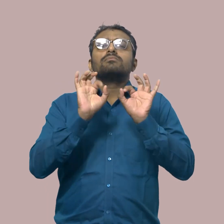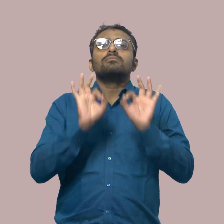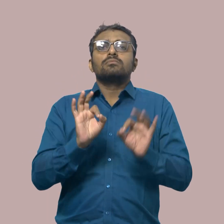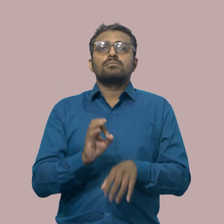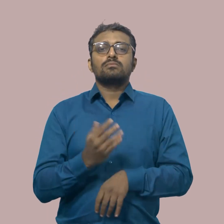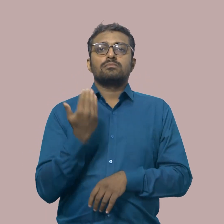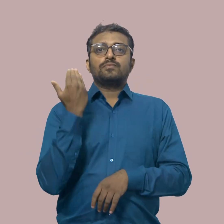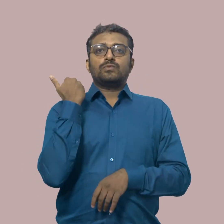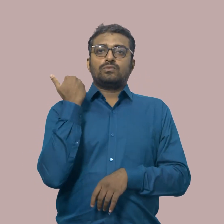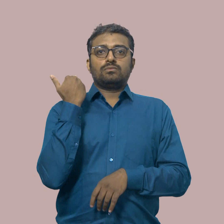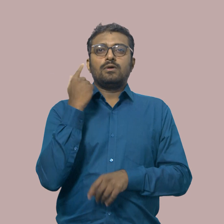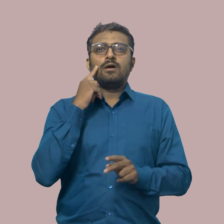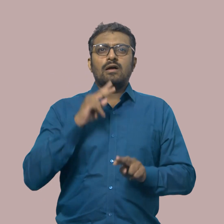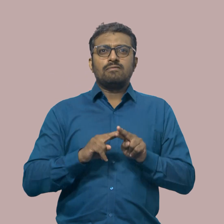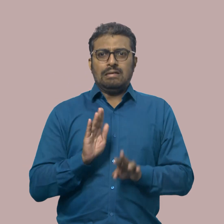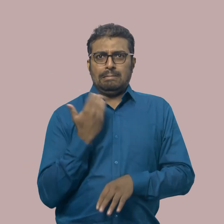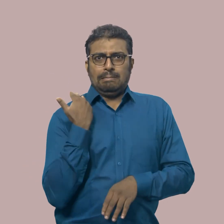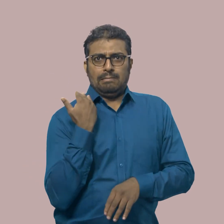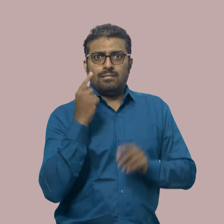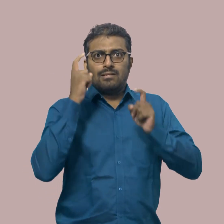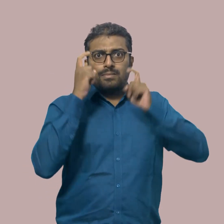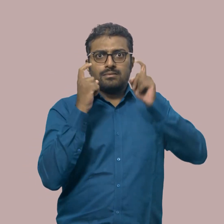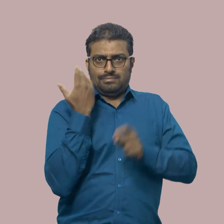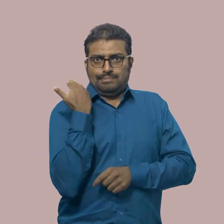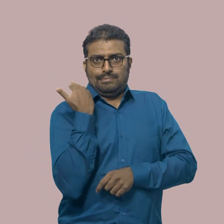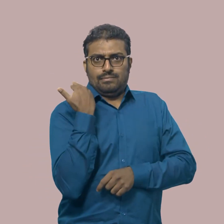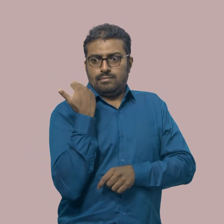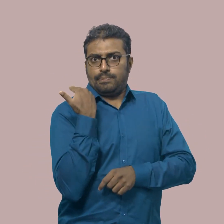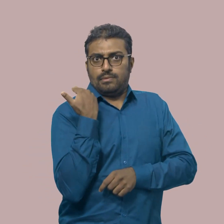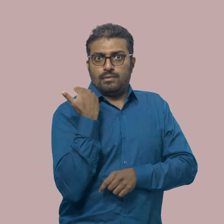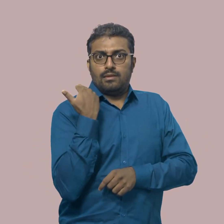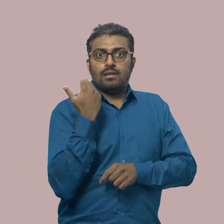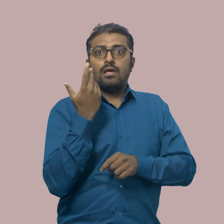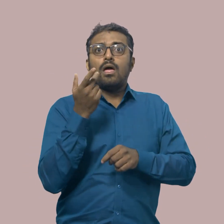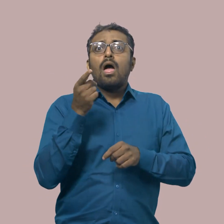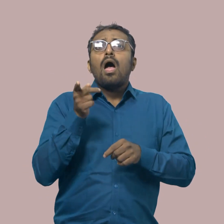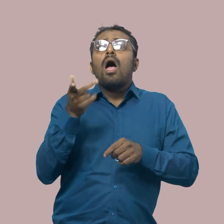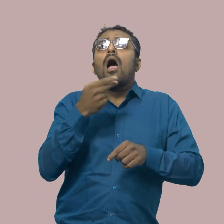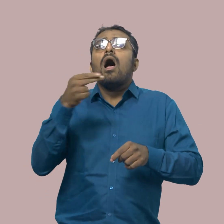recently. However, before is made higher further over the shoulder,